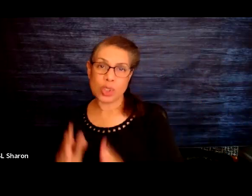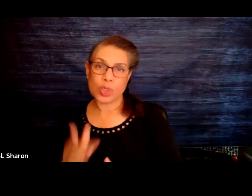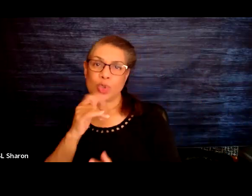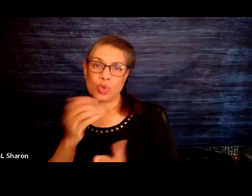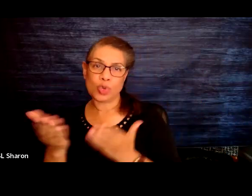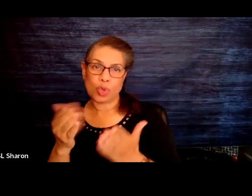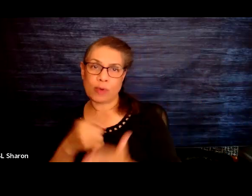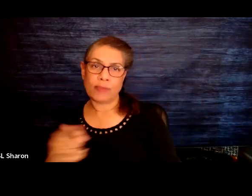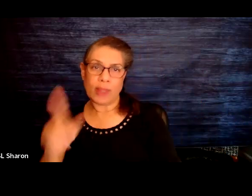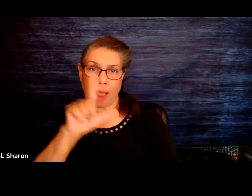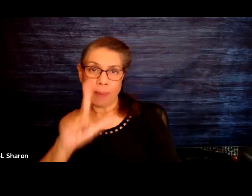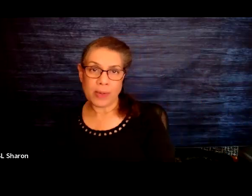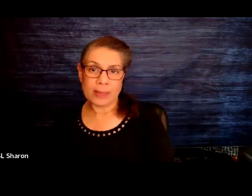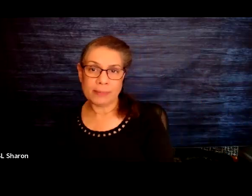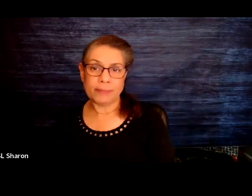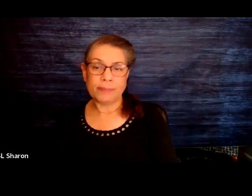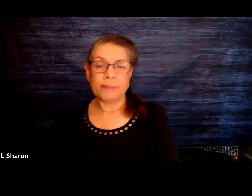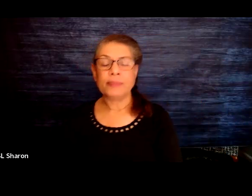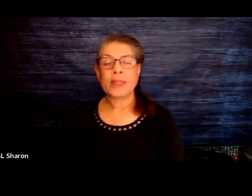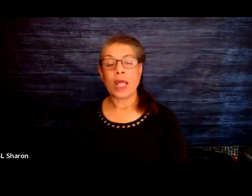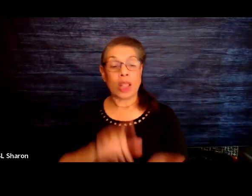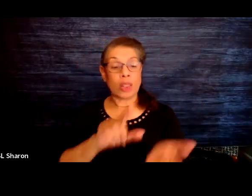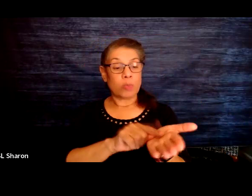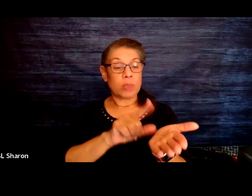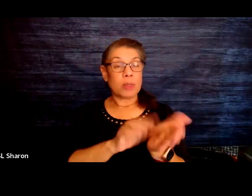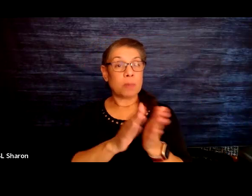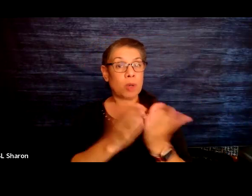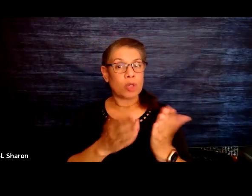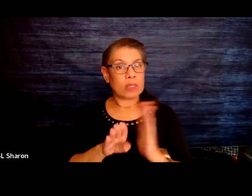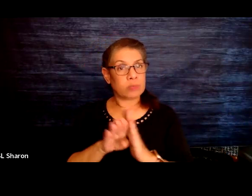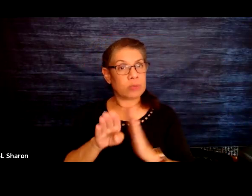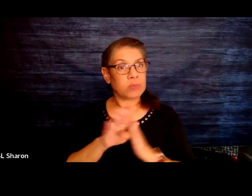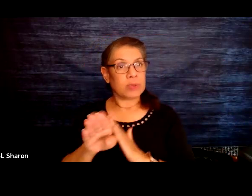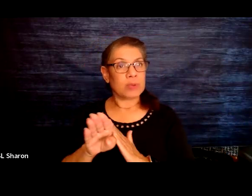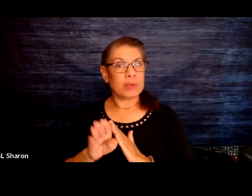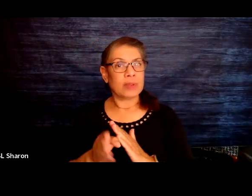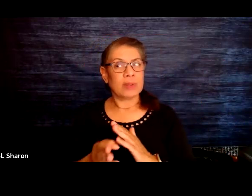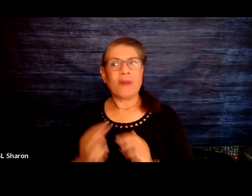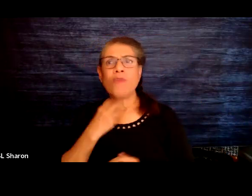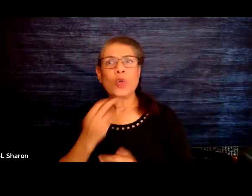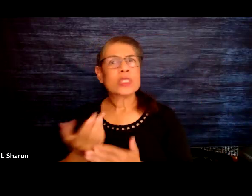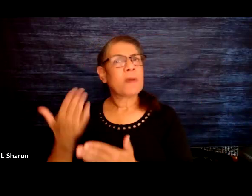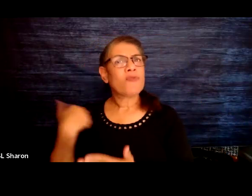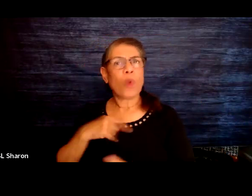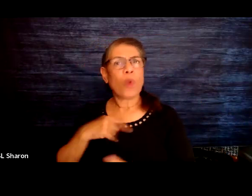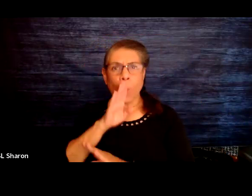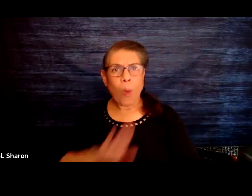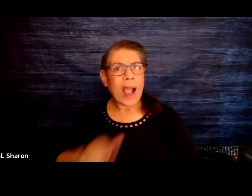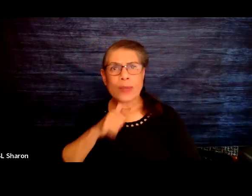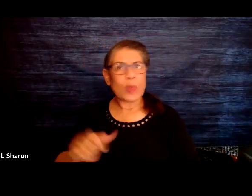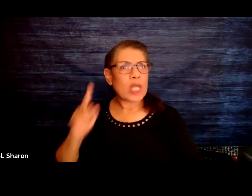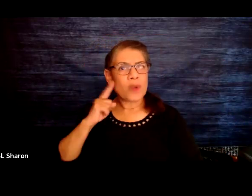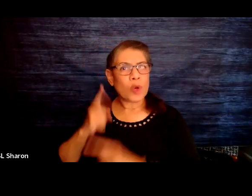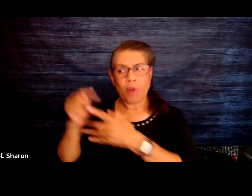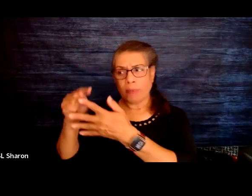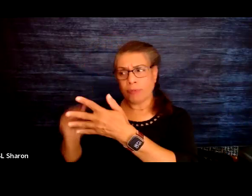The publishing industry is getting progressively better at elevating voices that had previously gone unheard.